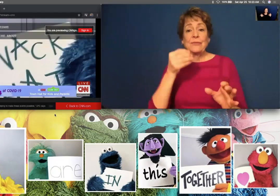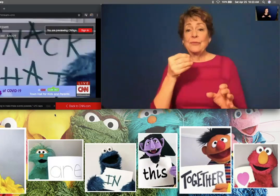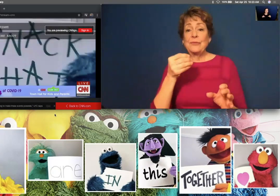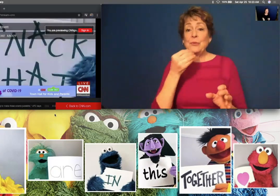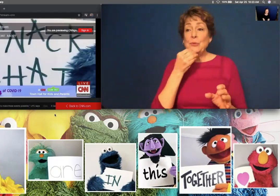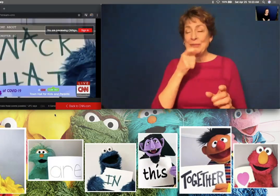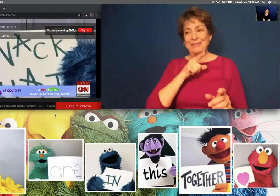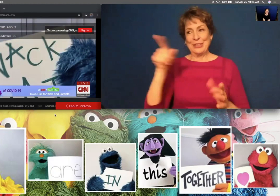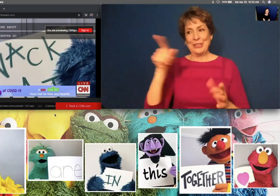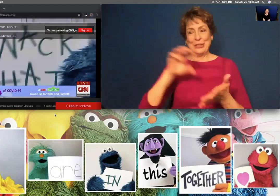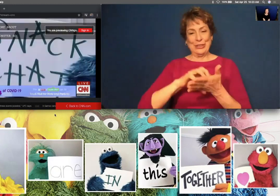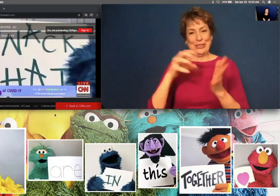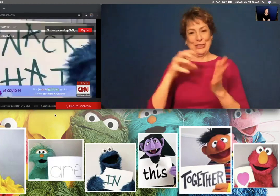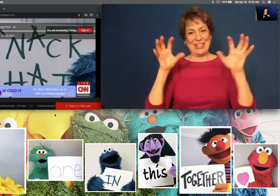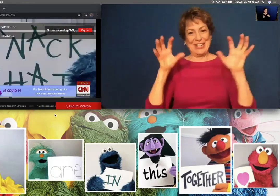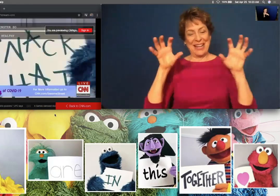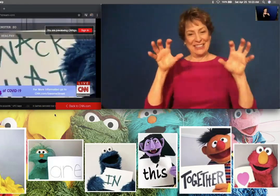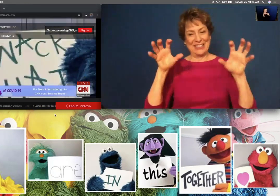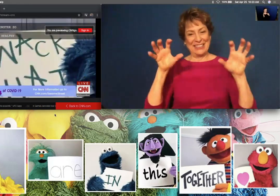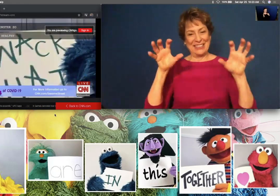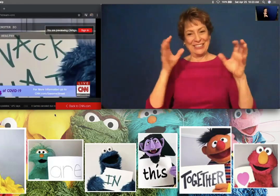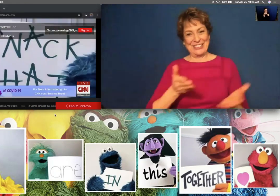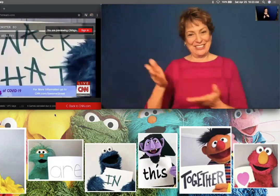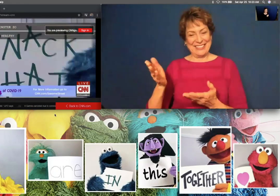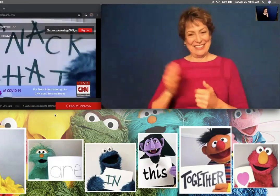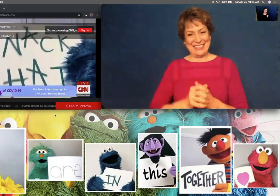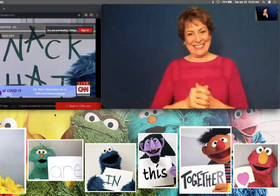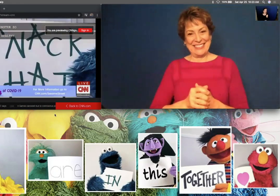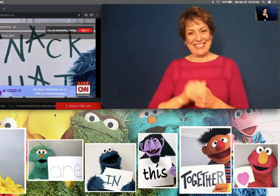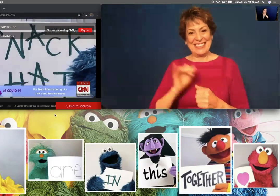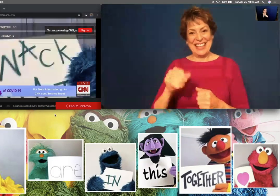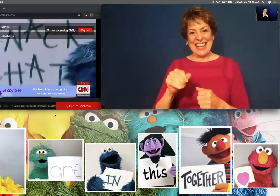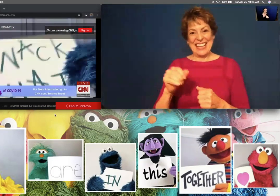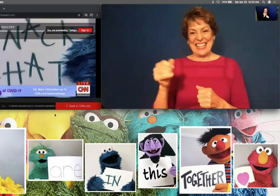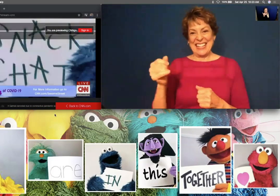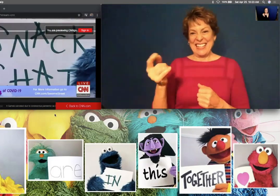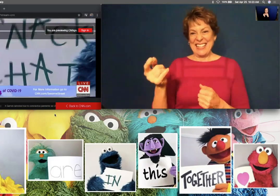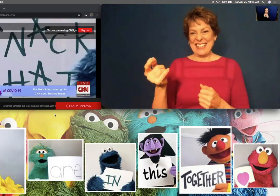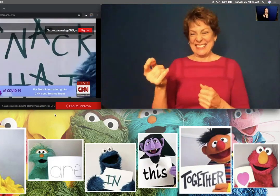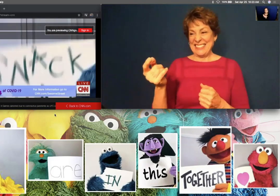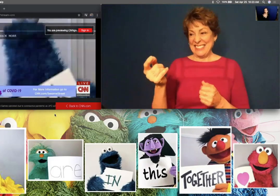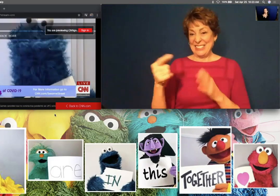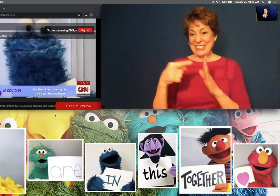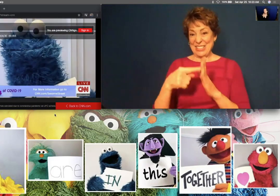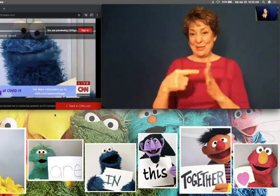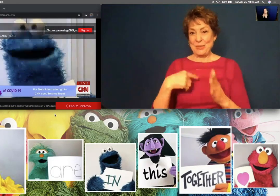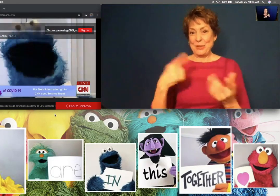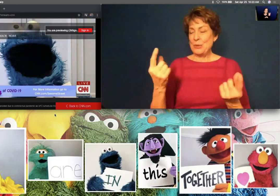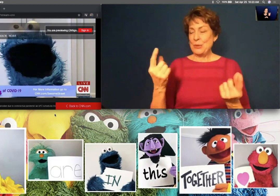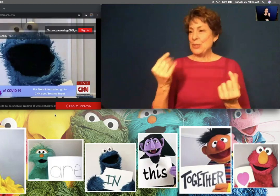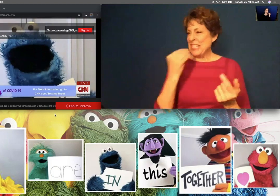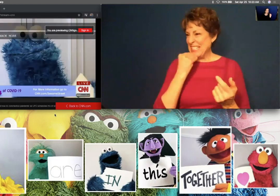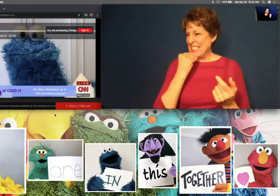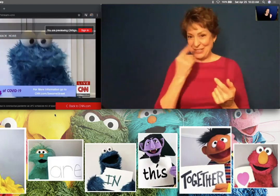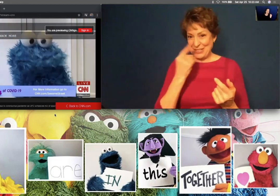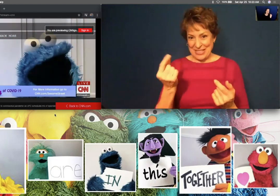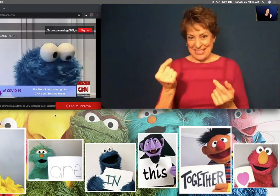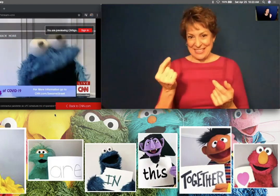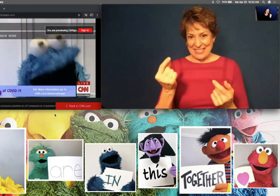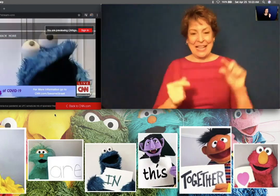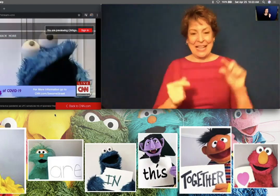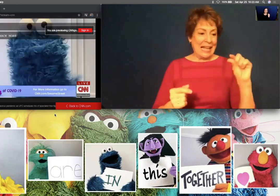Chat, snackety chat, doop-a-doodly-doo. The show where you snack more than you chat. It's Snack